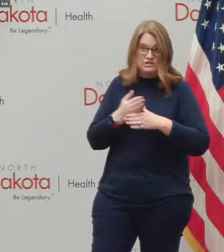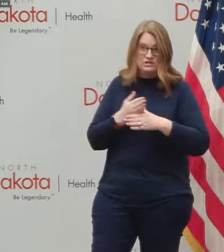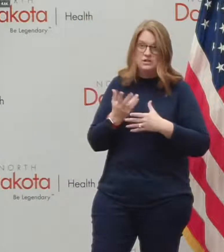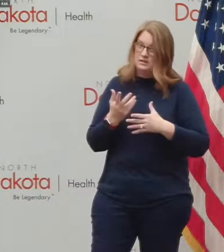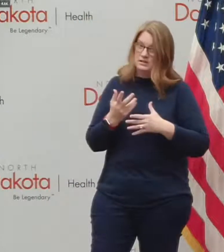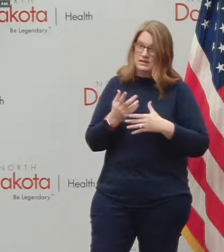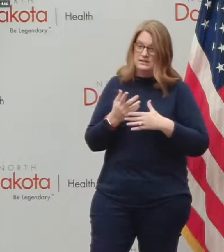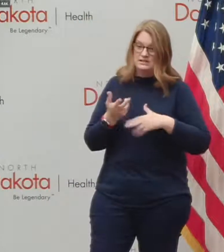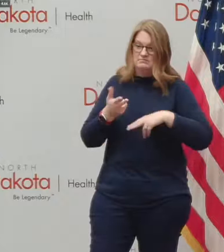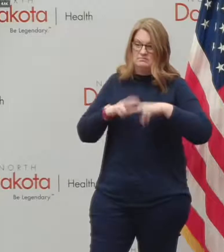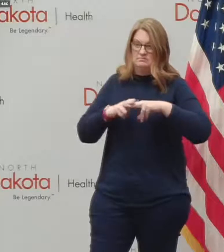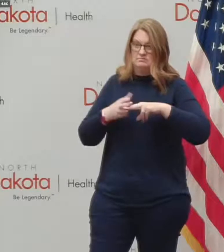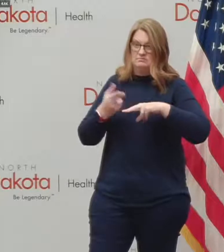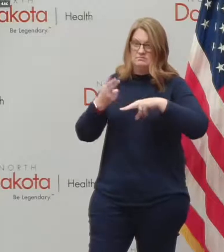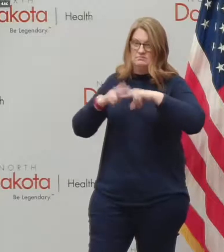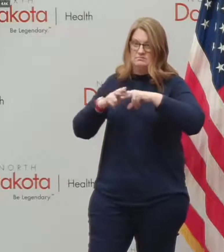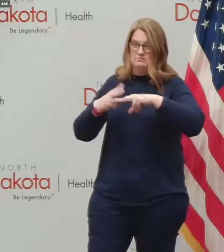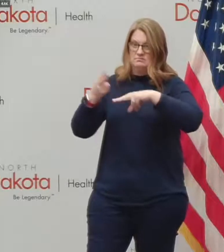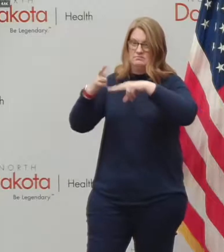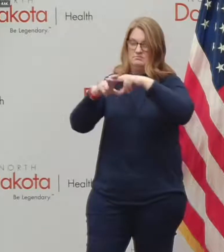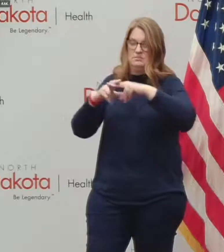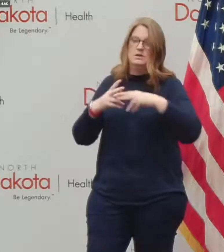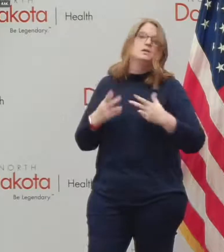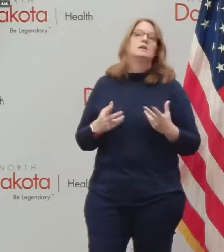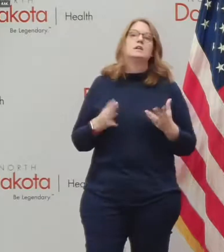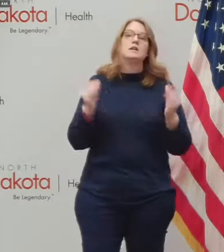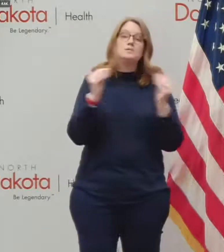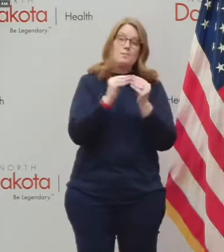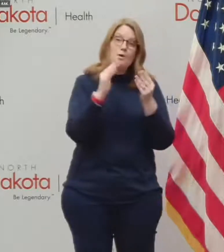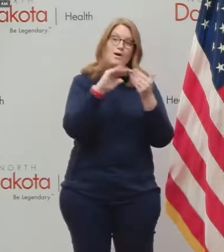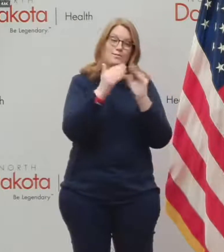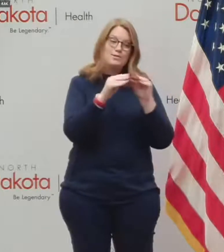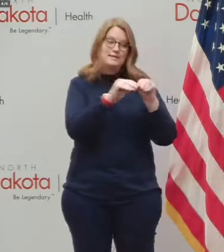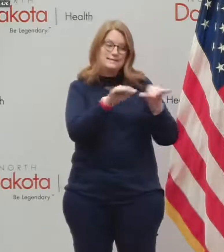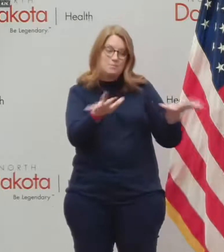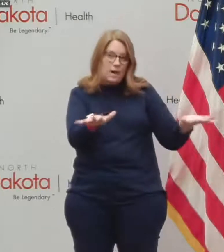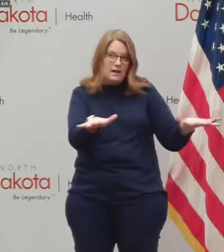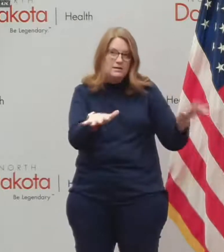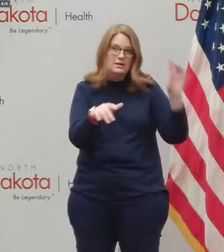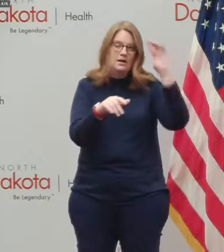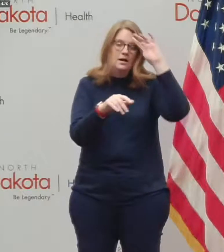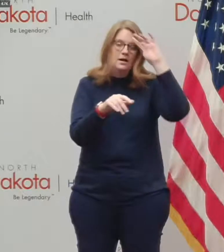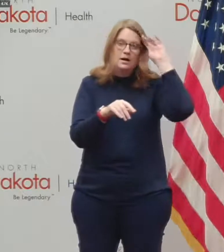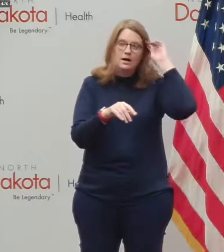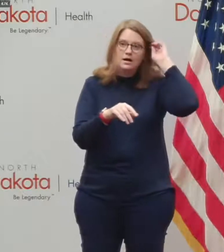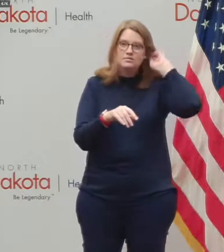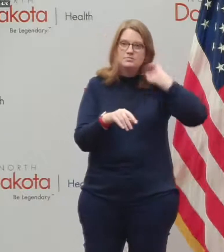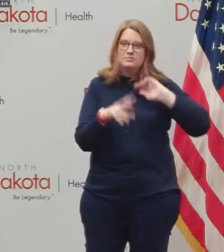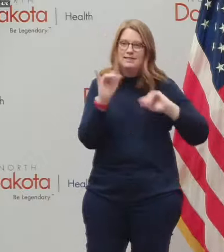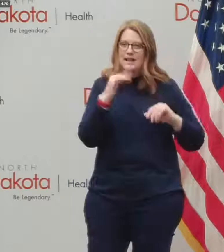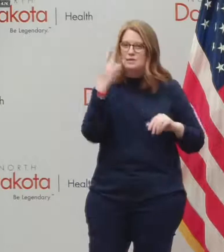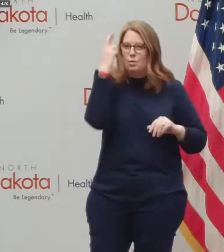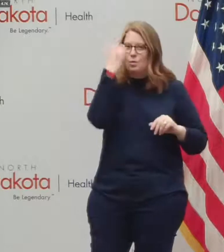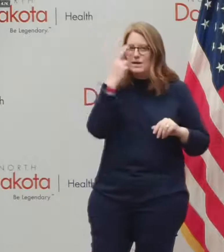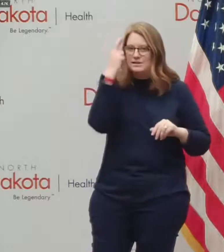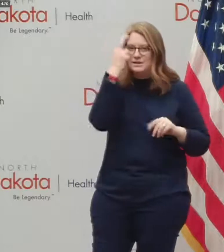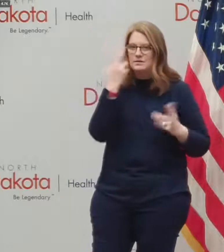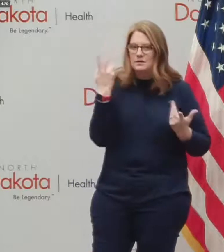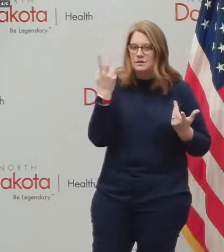20%. So again, it's more prevalence, more community spread, and that's what's causing this